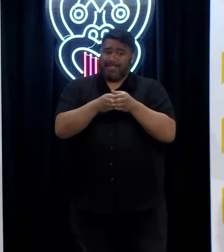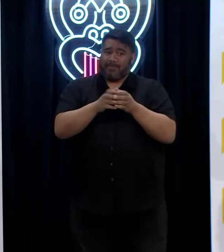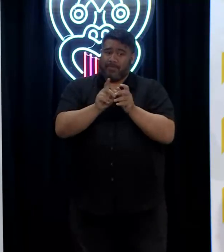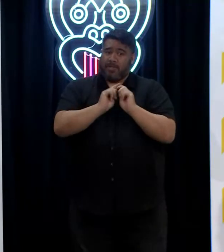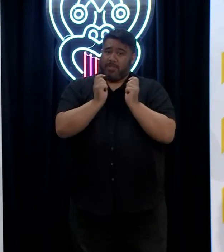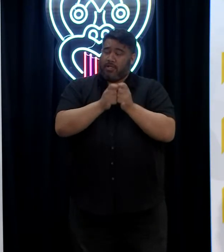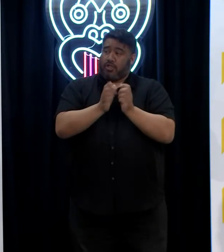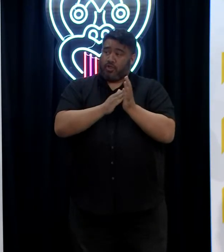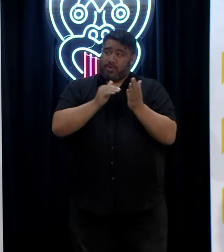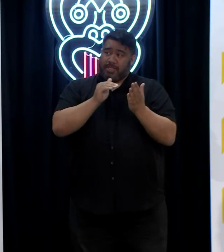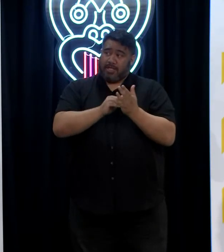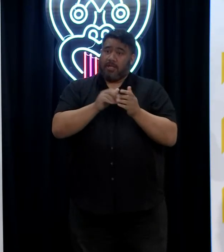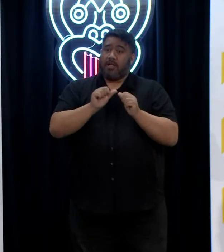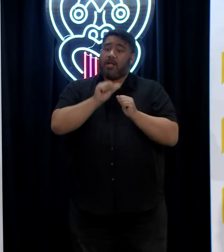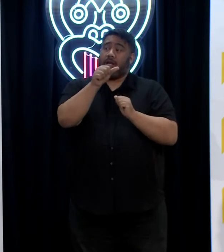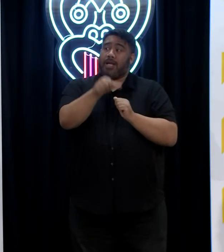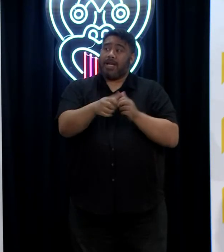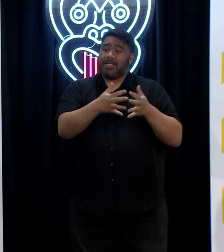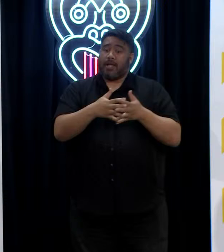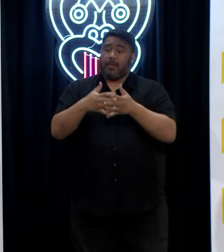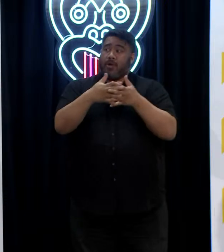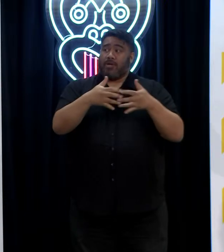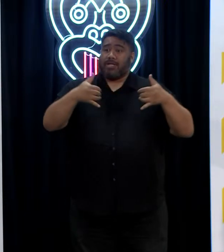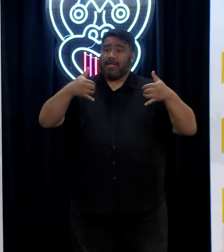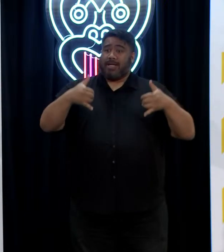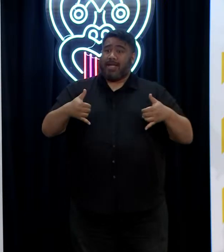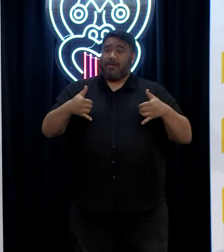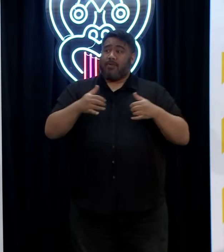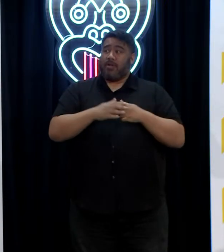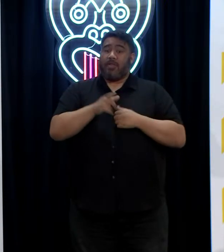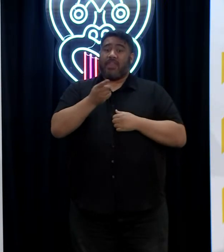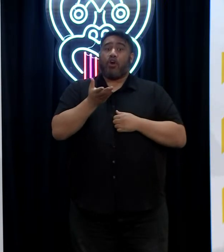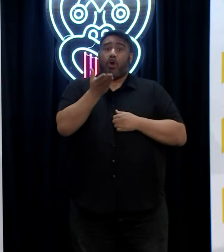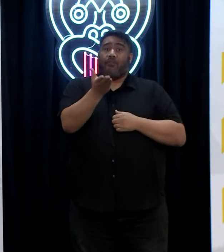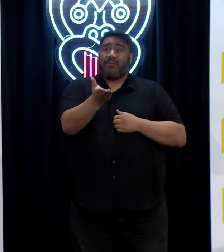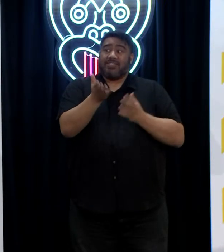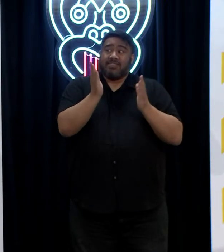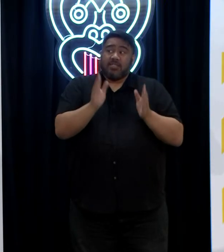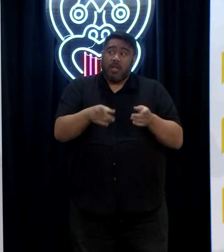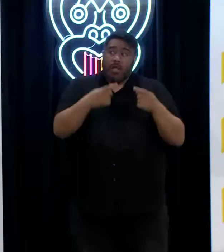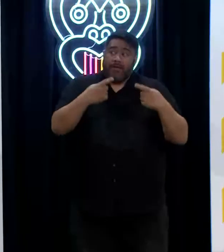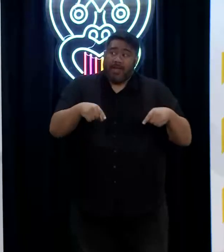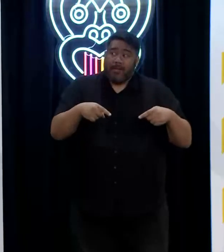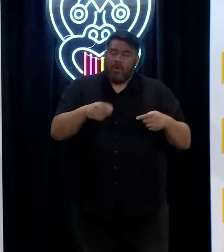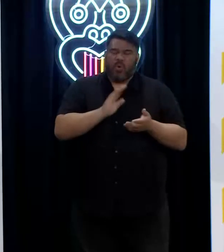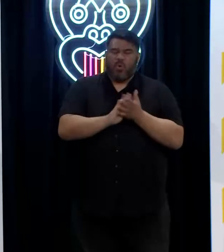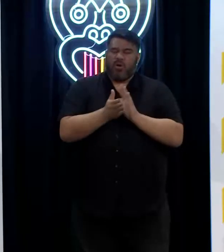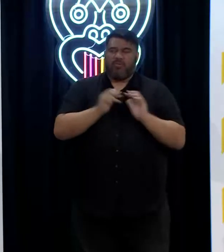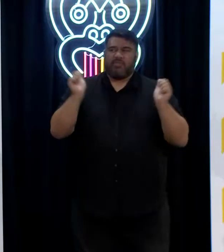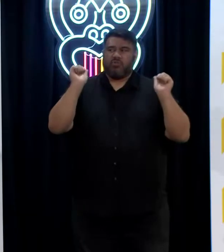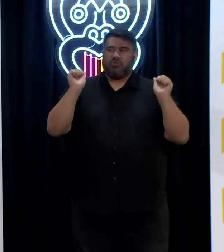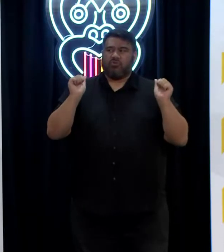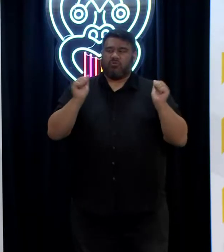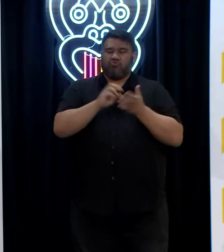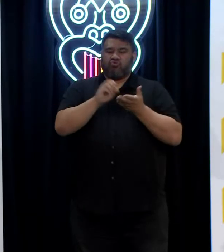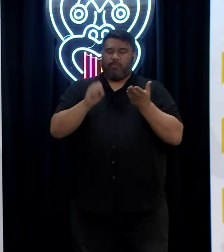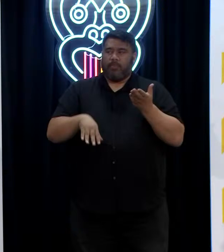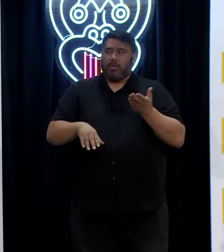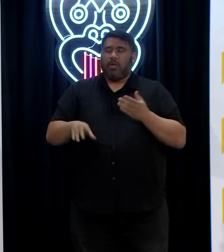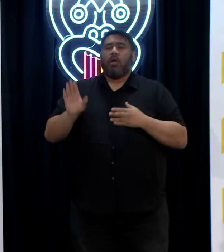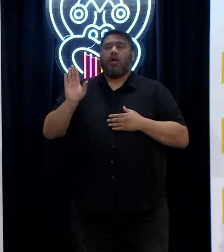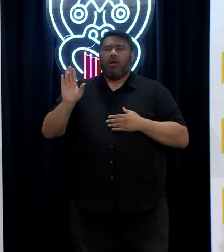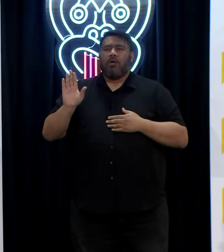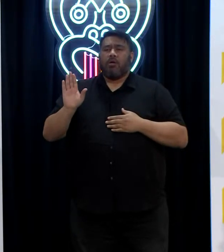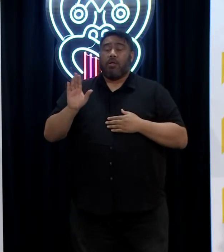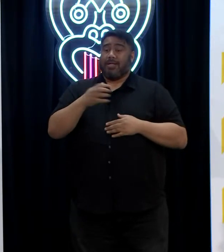for the next America's Cup now definitely off the table, or is it still available? So we've been clear that the extent to which